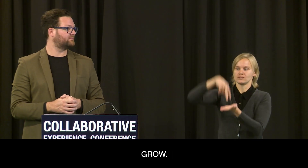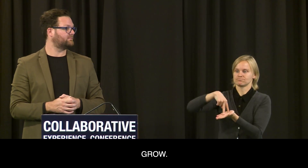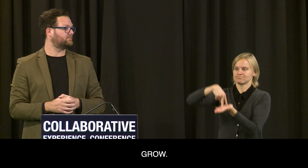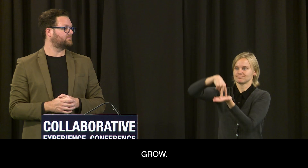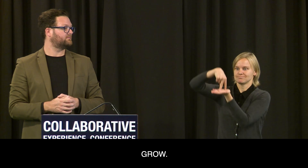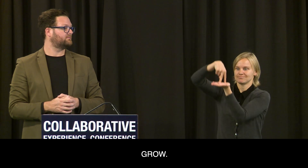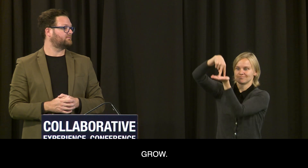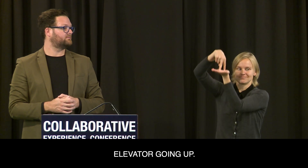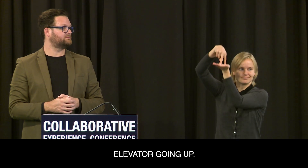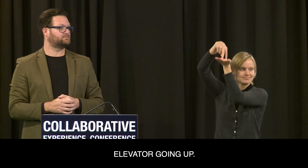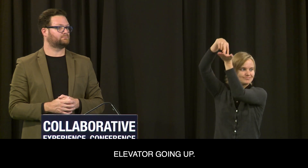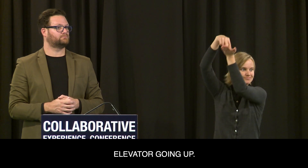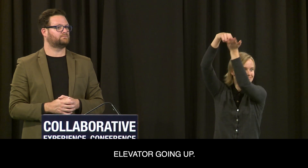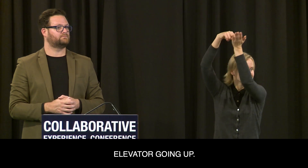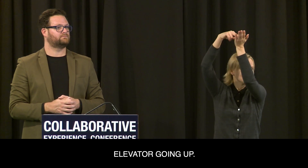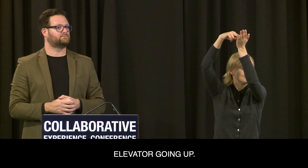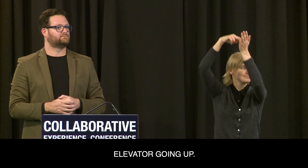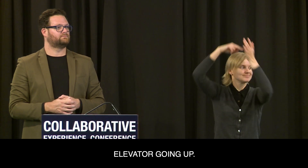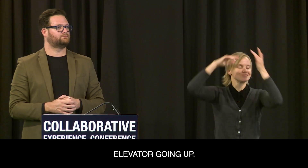grow, elevator going up,